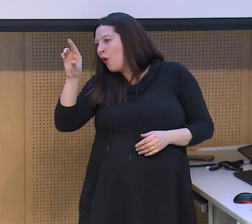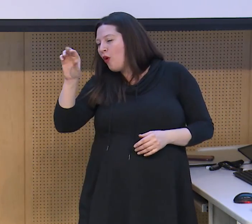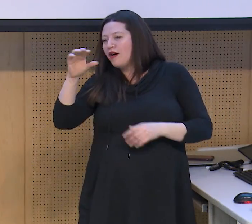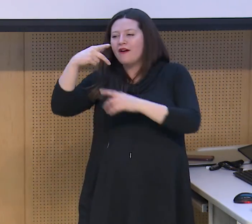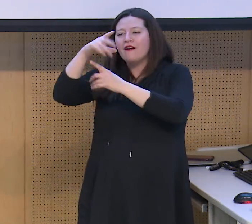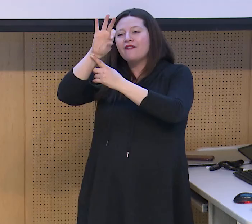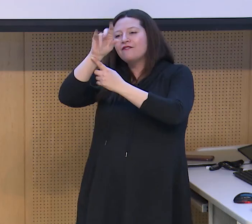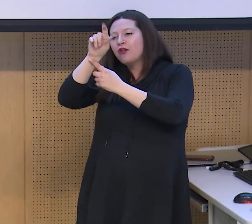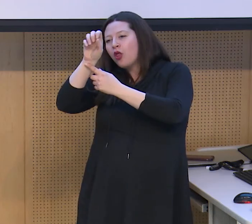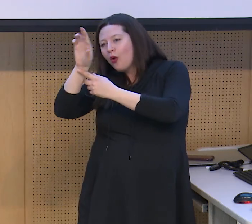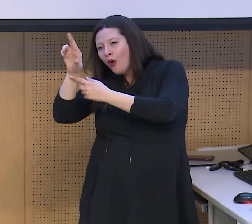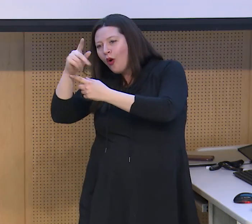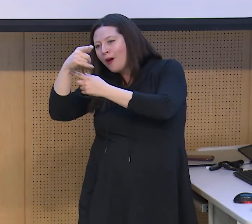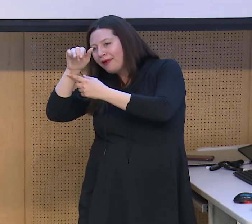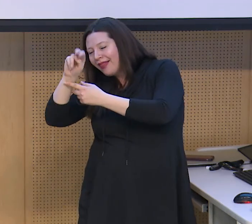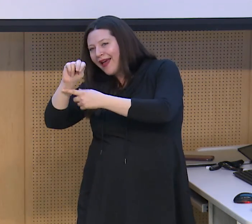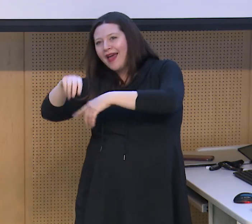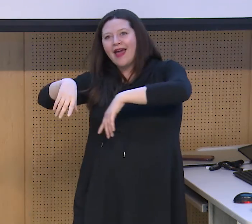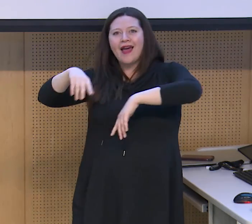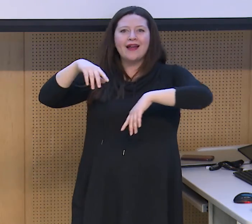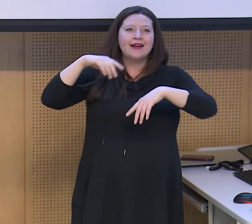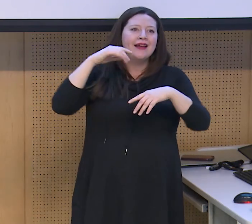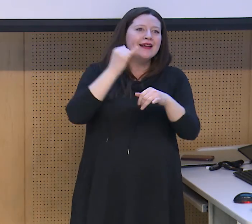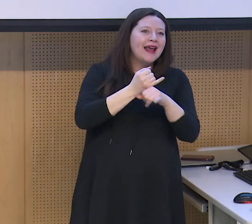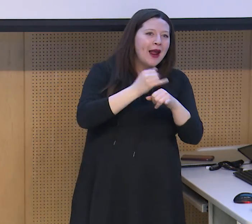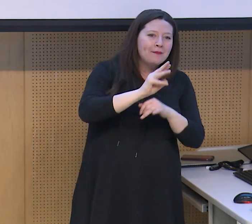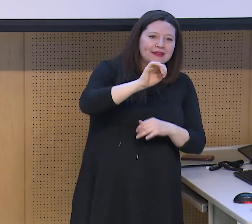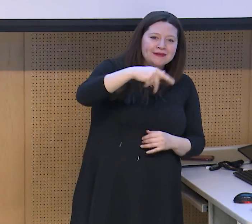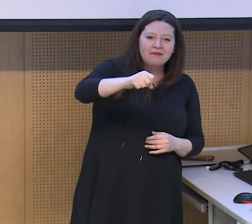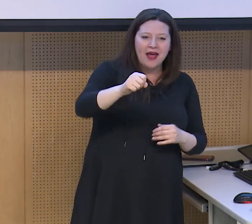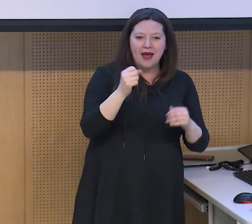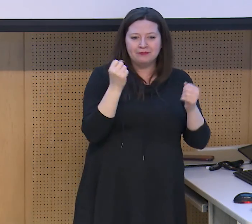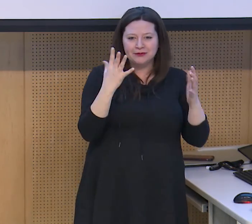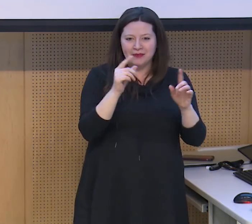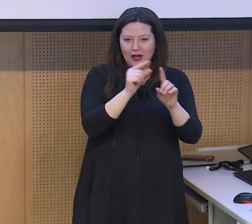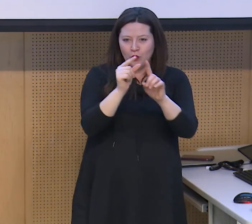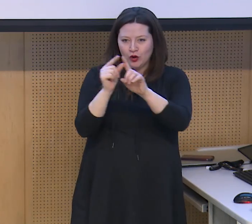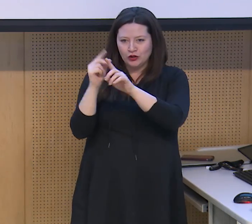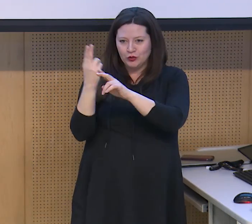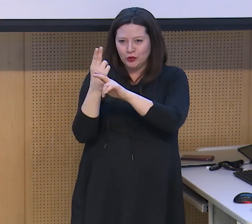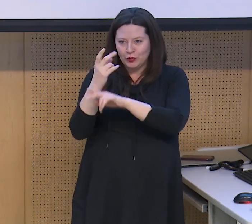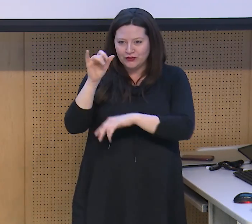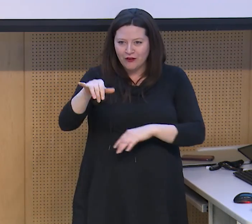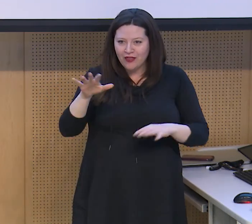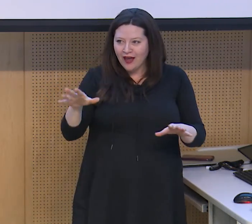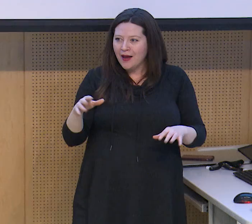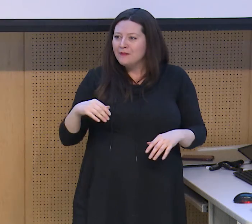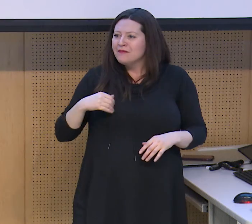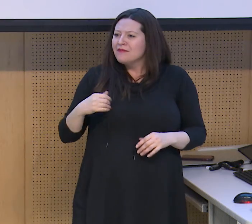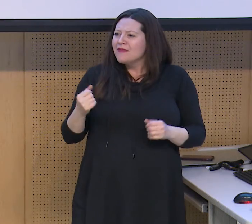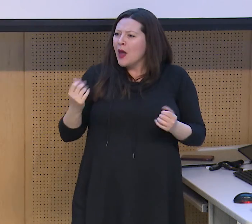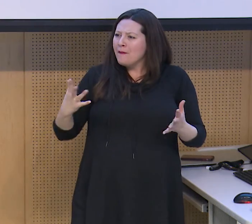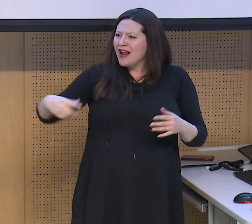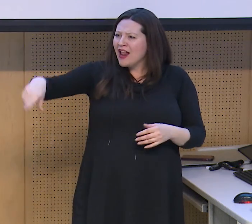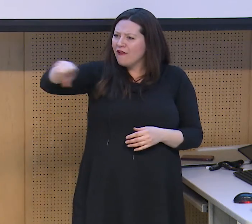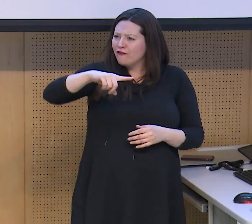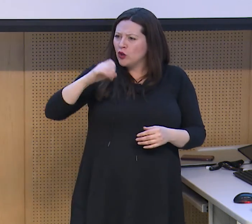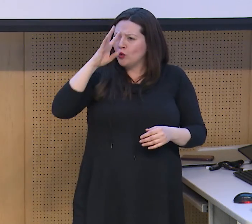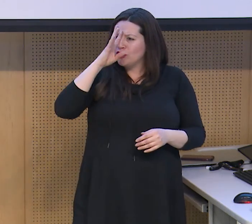It's a blueprint or a floor plan, campus maps. There are many words that we use for these diagrams. How many of